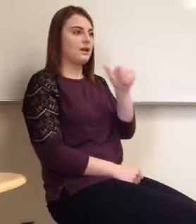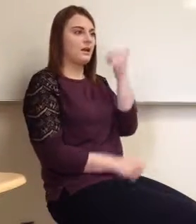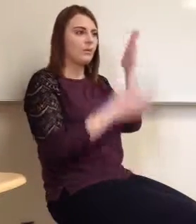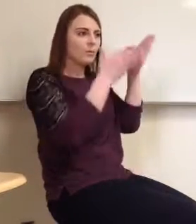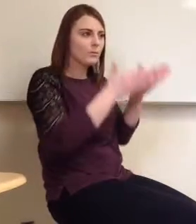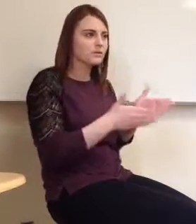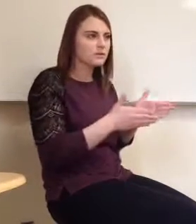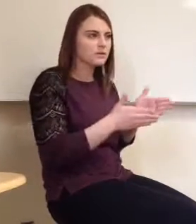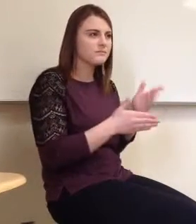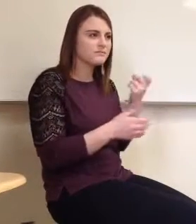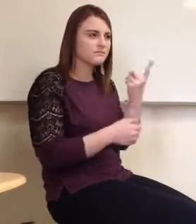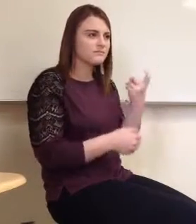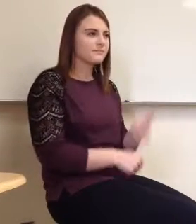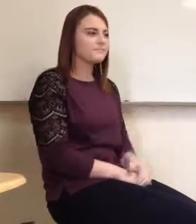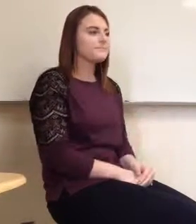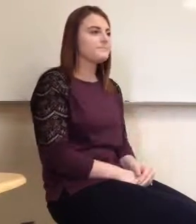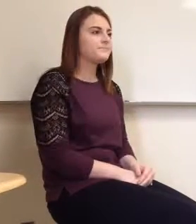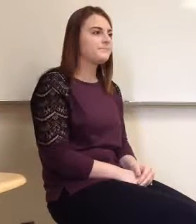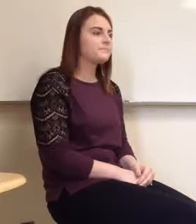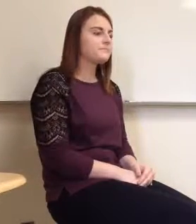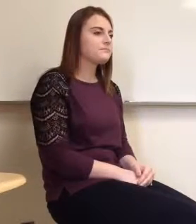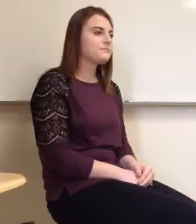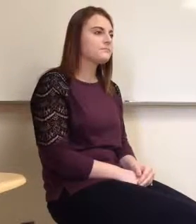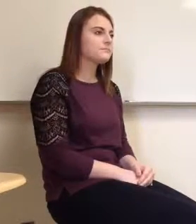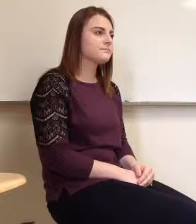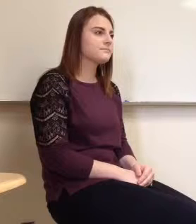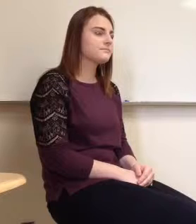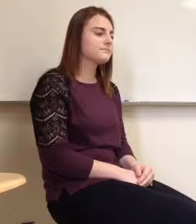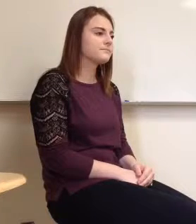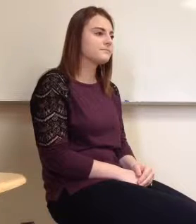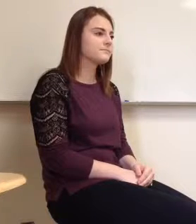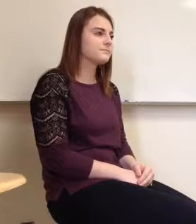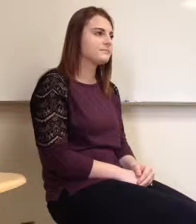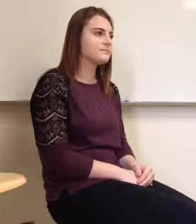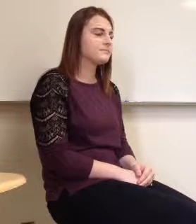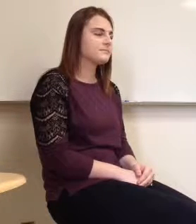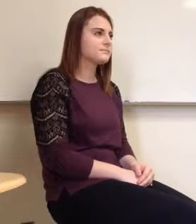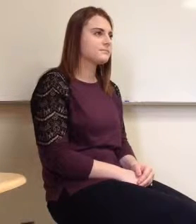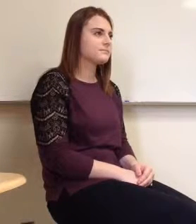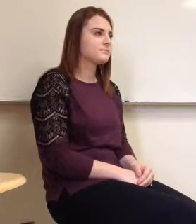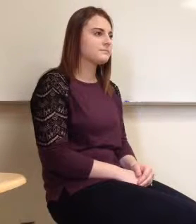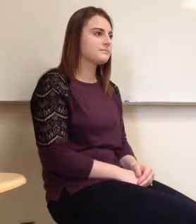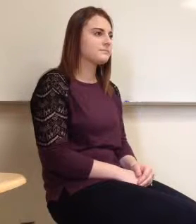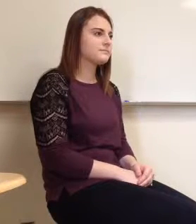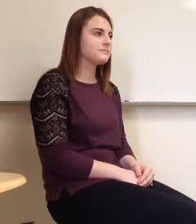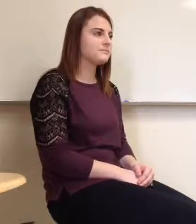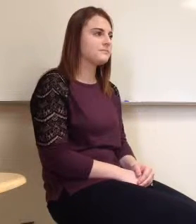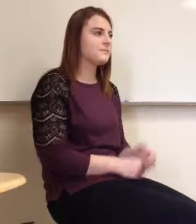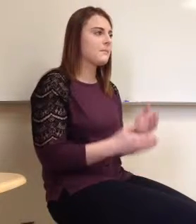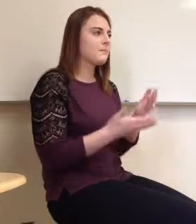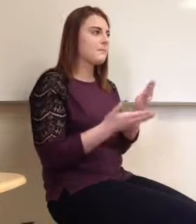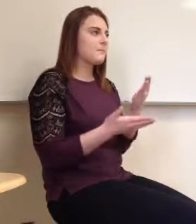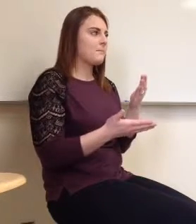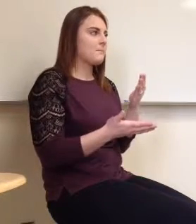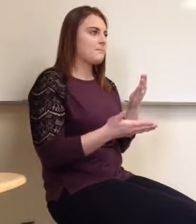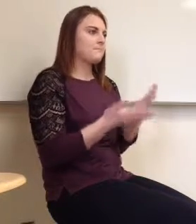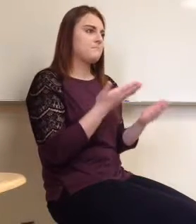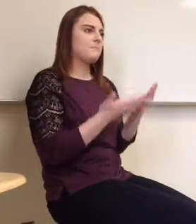person. As if it will somehow dull the pain and make him sound more modest about his